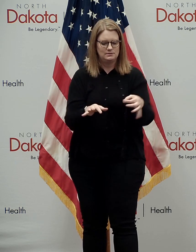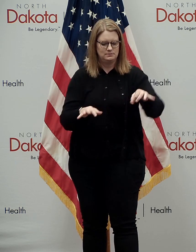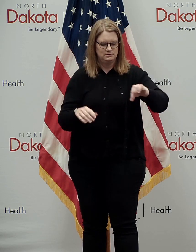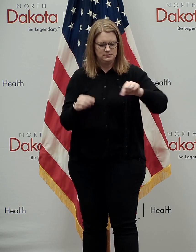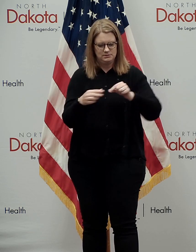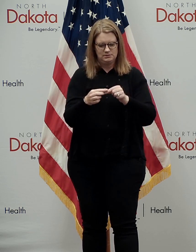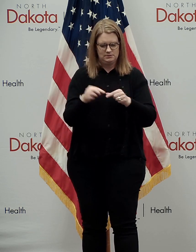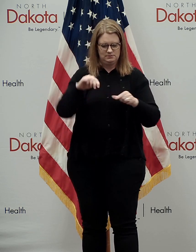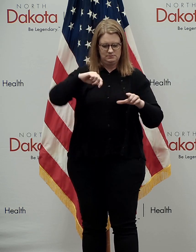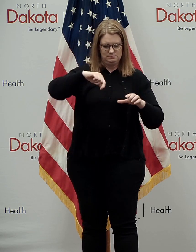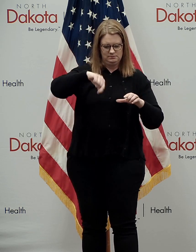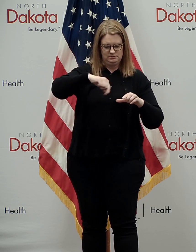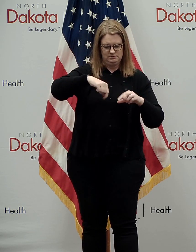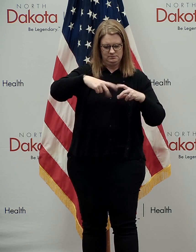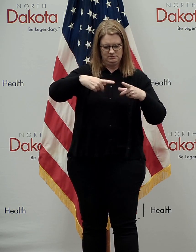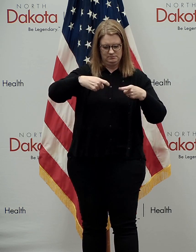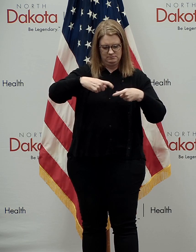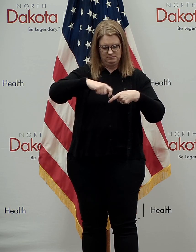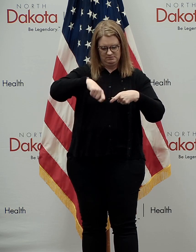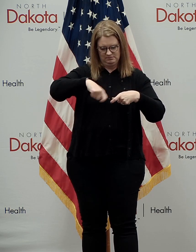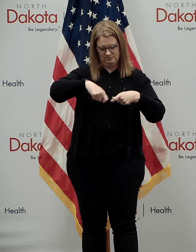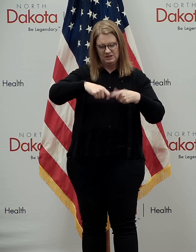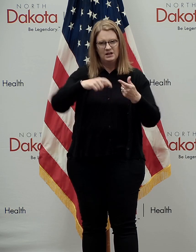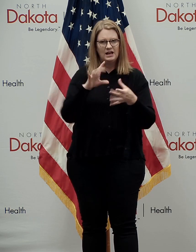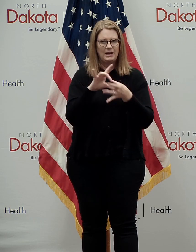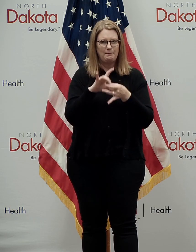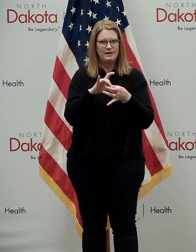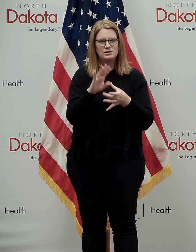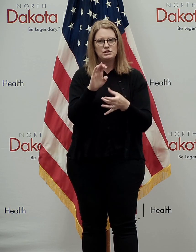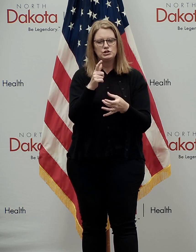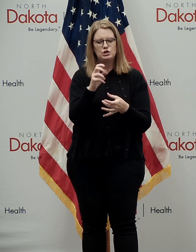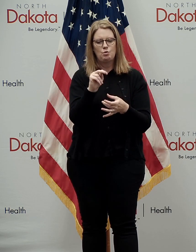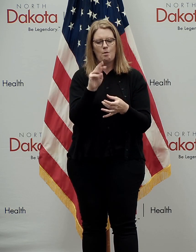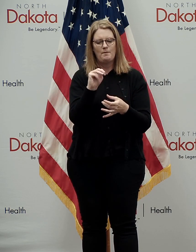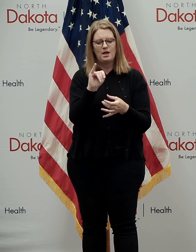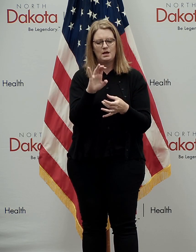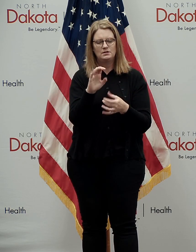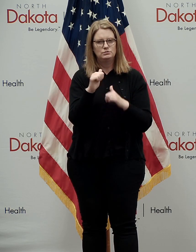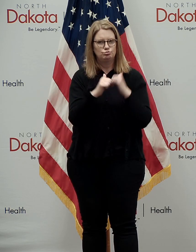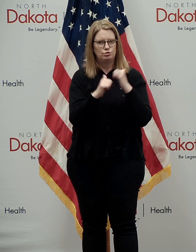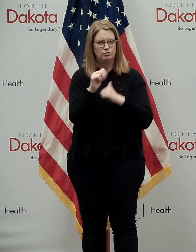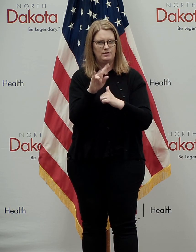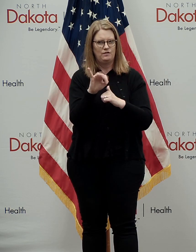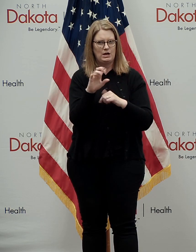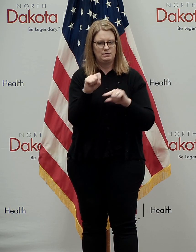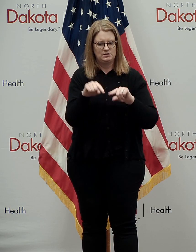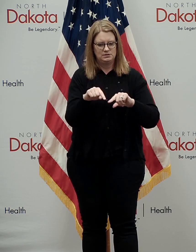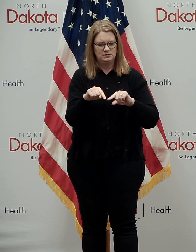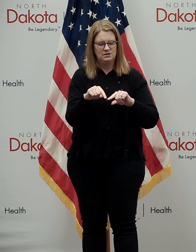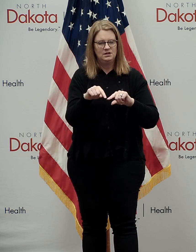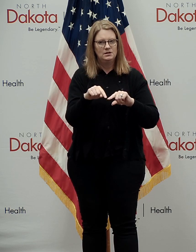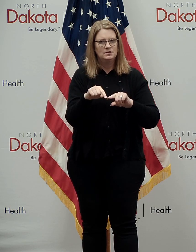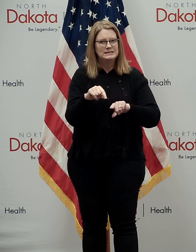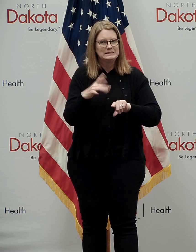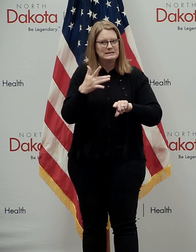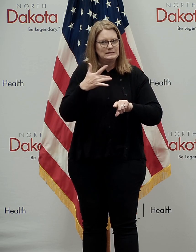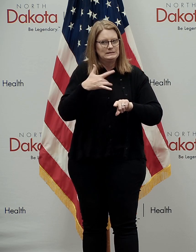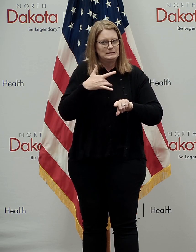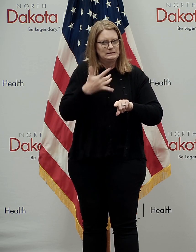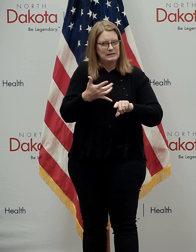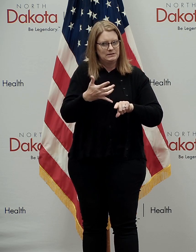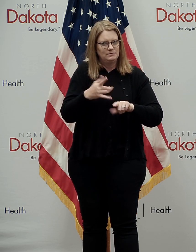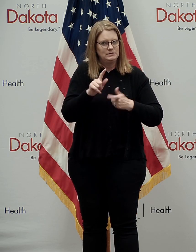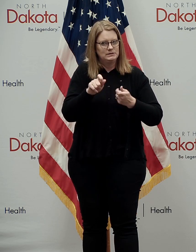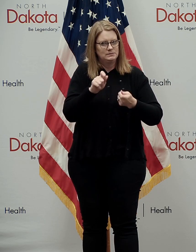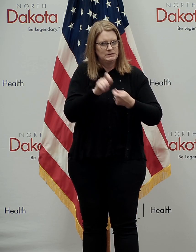is binding to the genomic structure of the virus. This test is extremely sensitive and specific